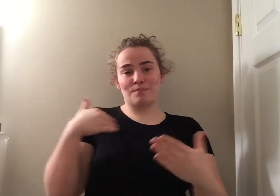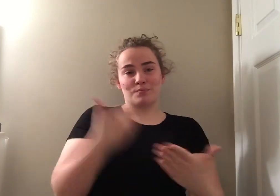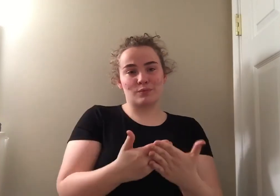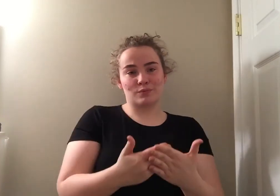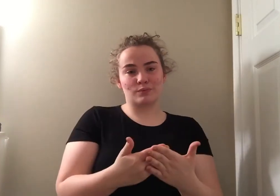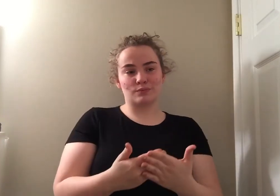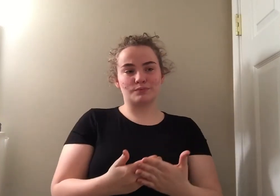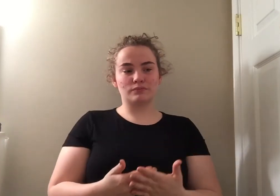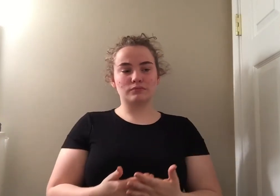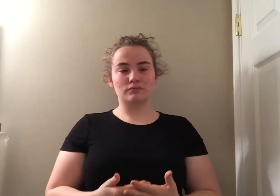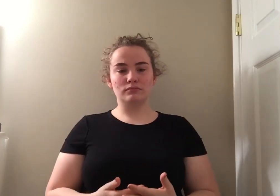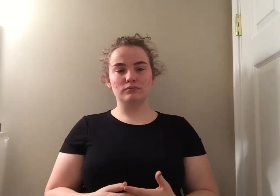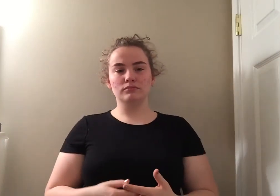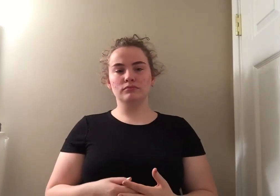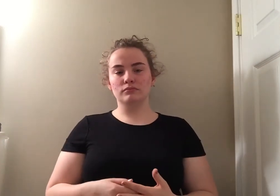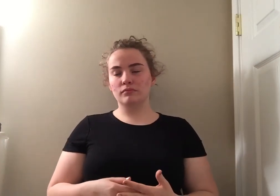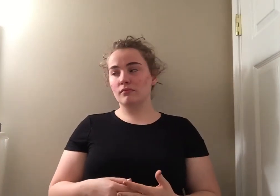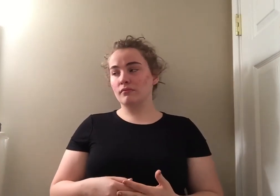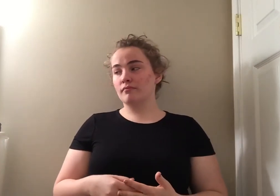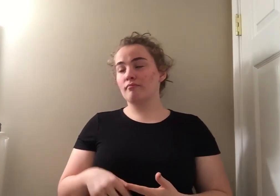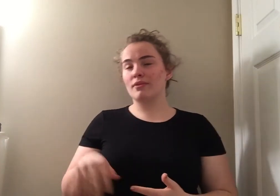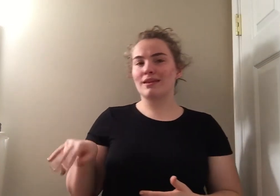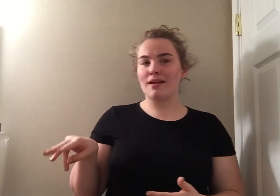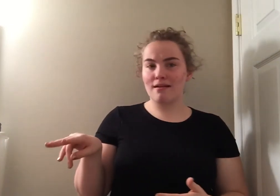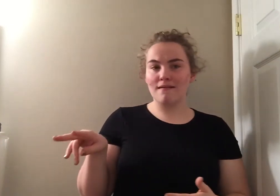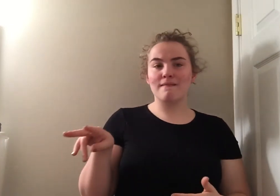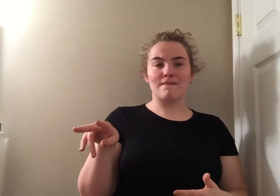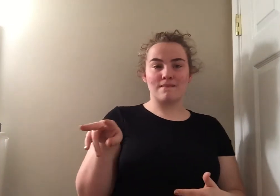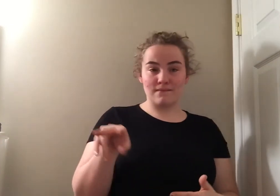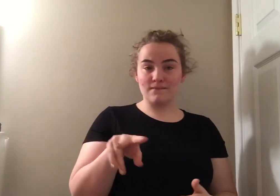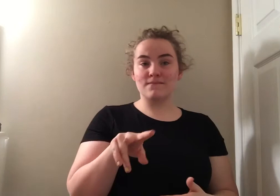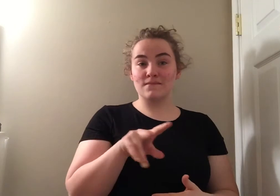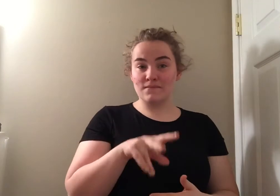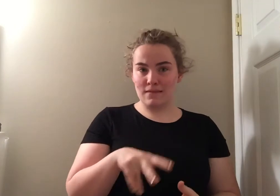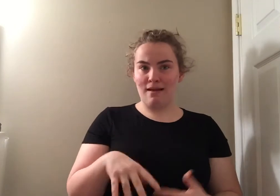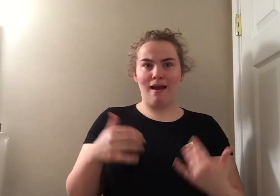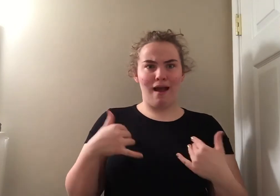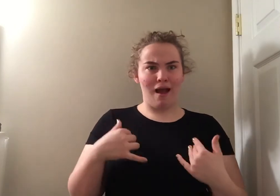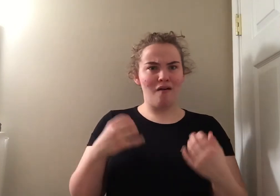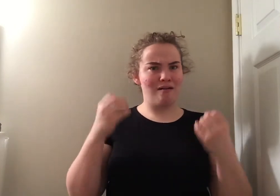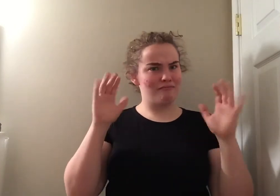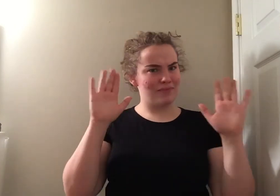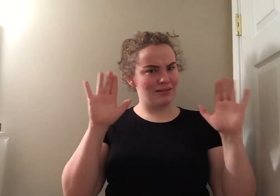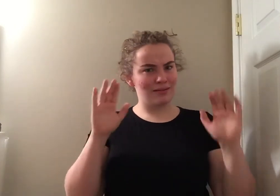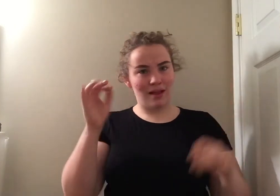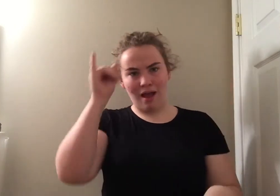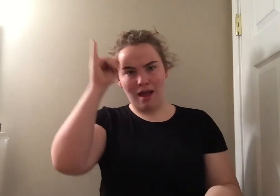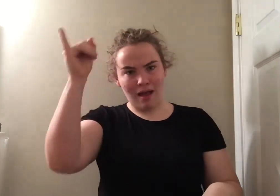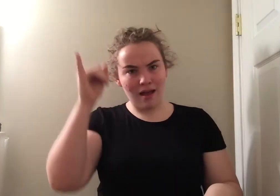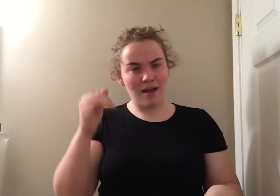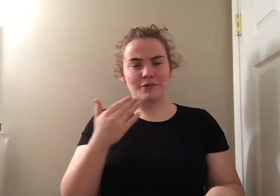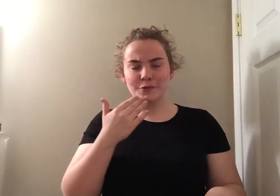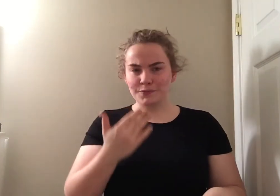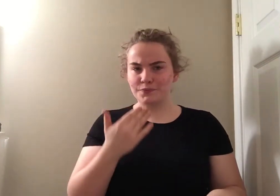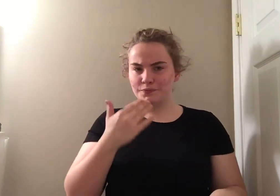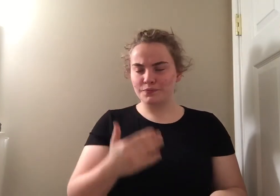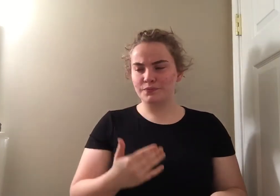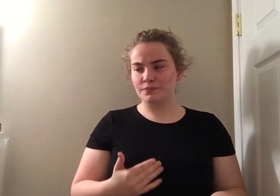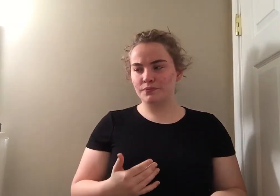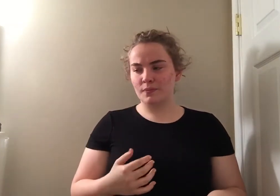Back it up. I'm seeing even some more ideas as I walk around. That's great. Remember, I don't need you to write in full